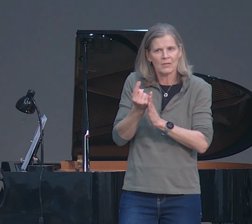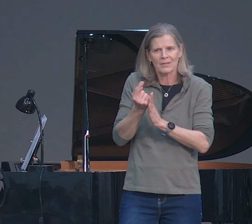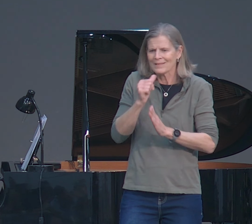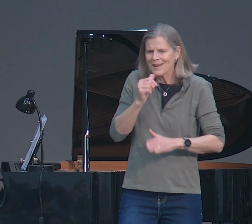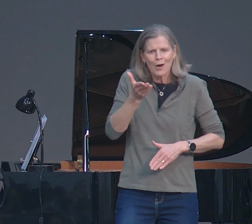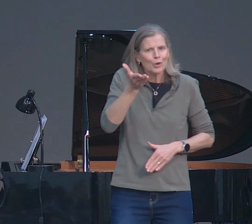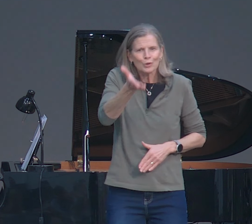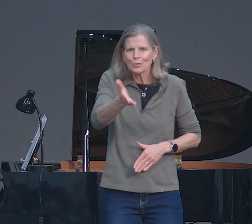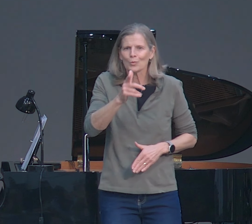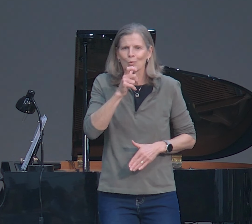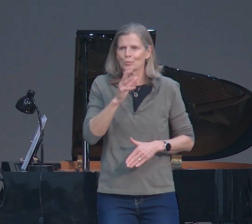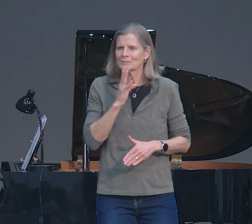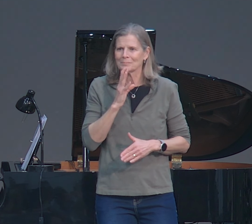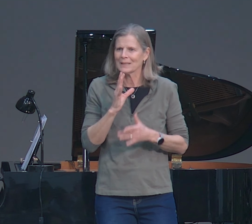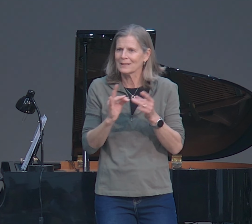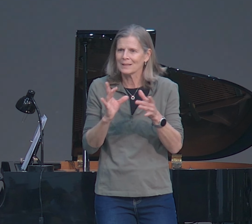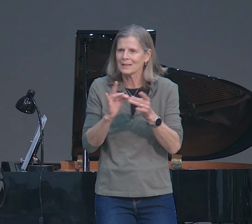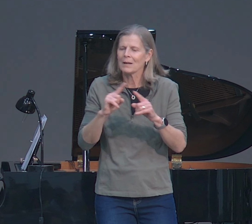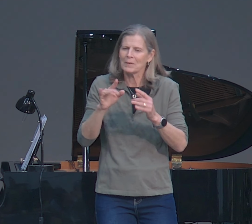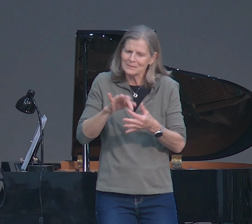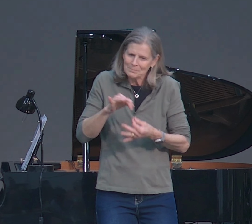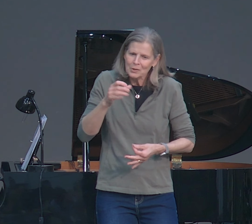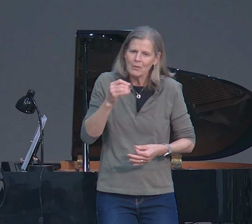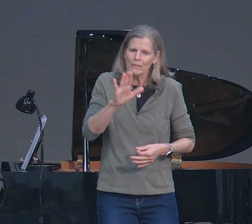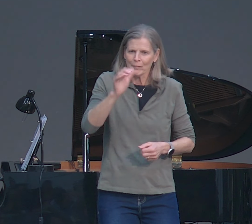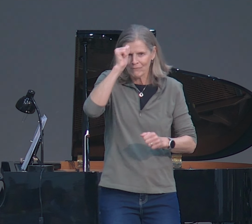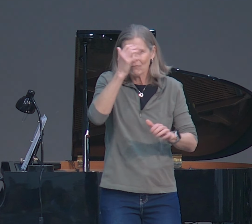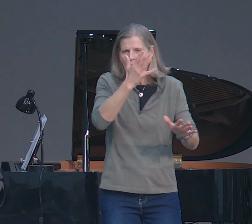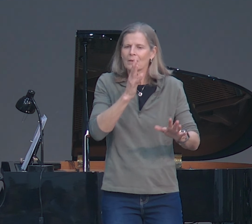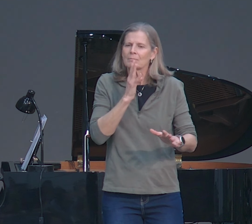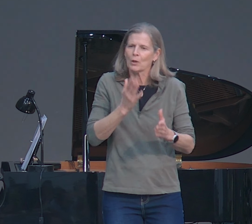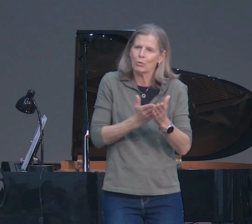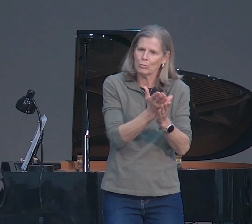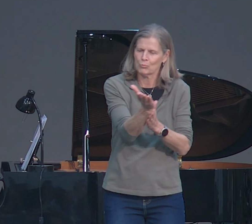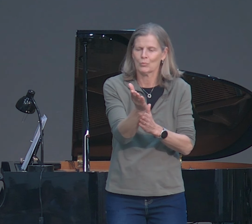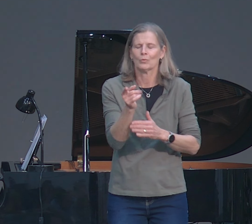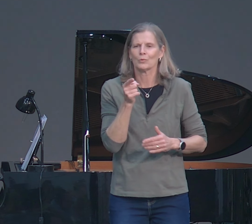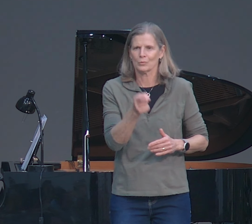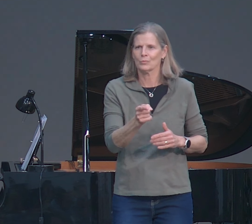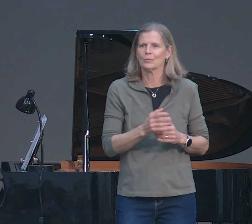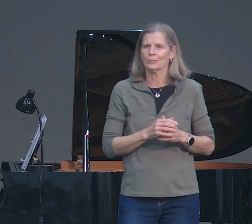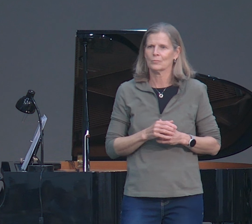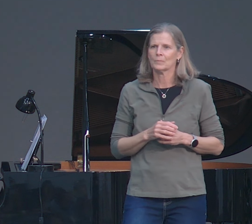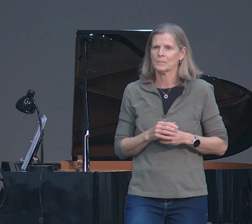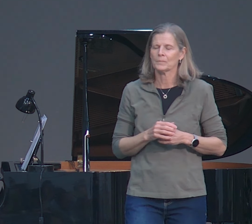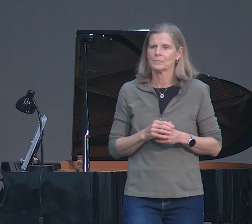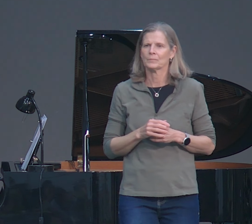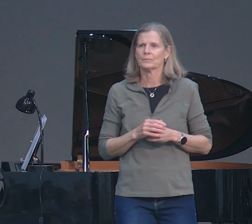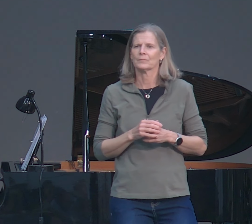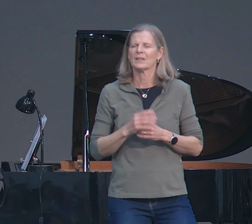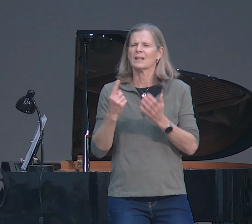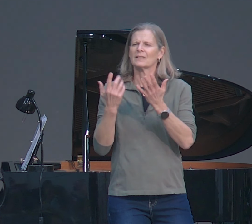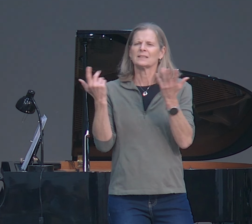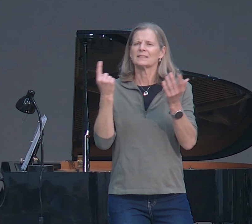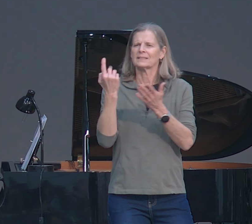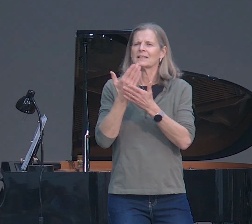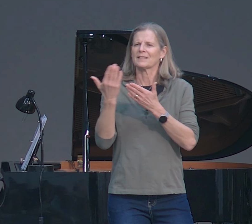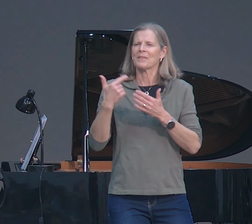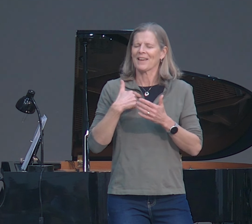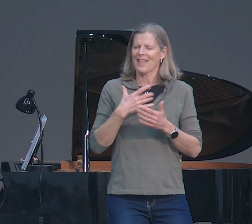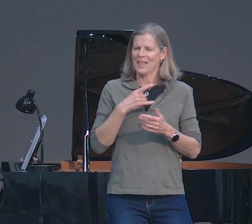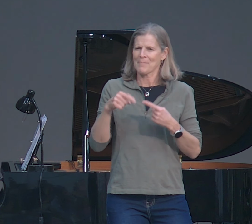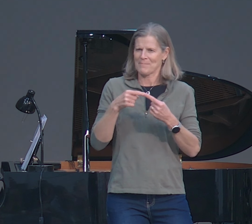who speak, but the Spirit of your Father speaking through you. Something that I love in these verses is